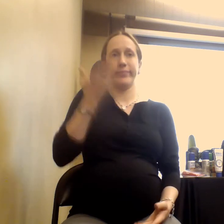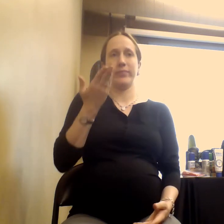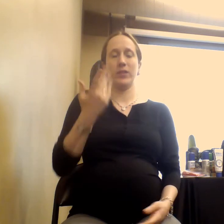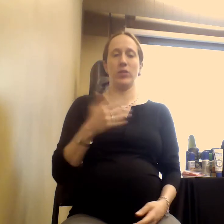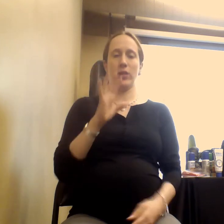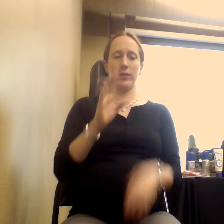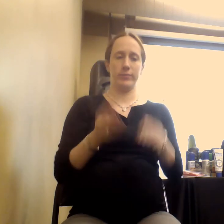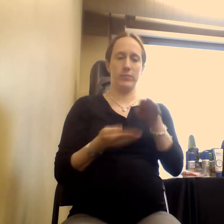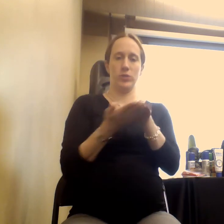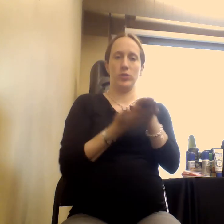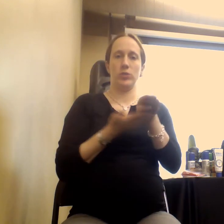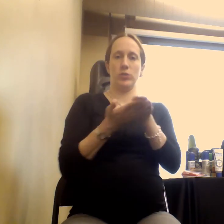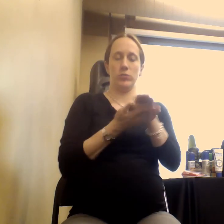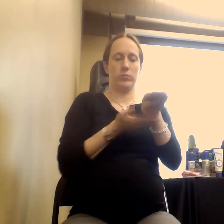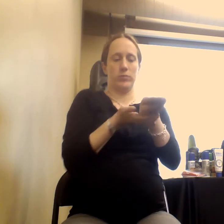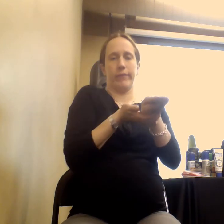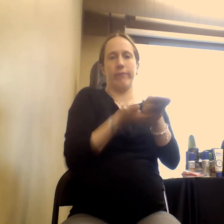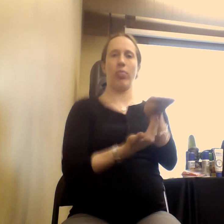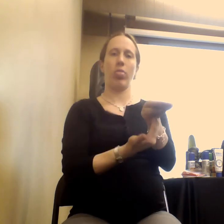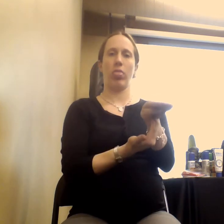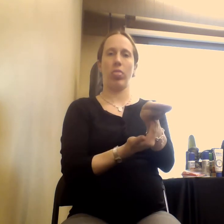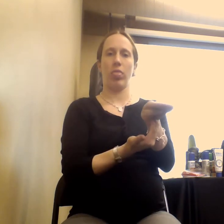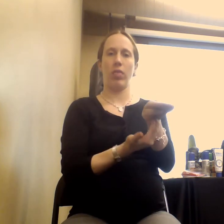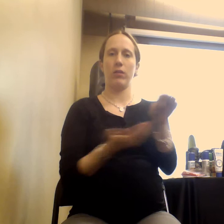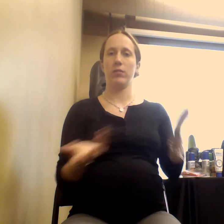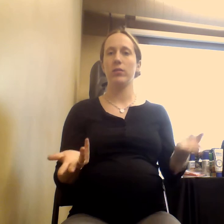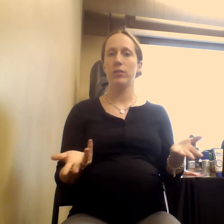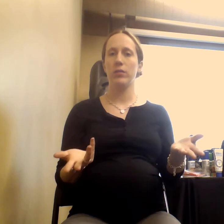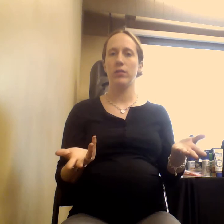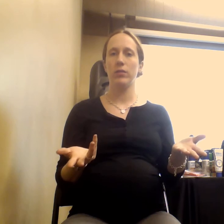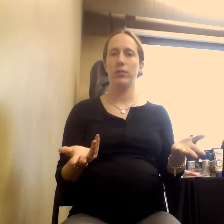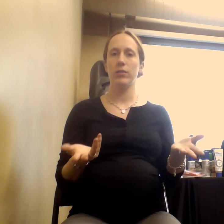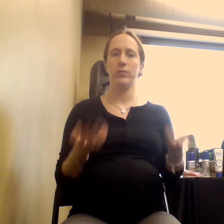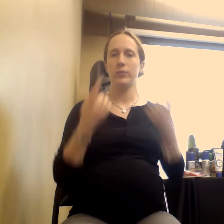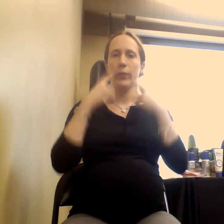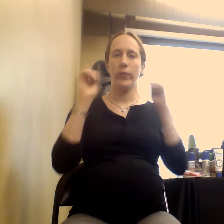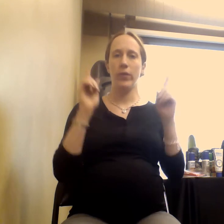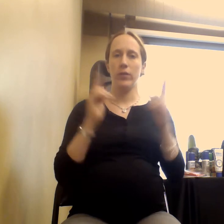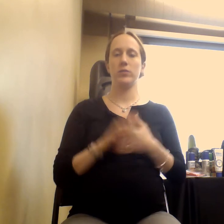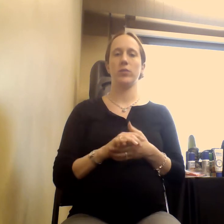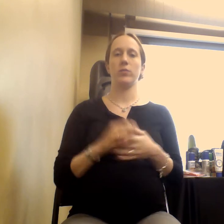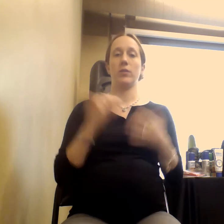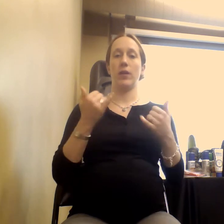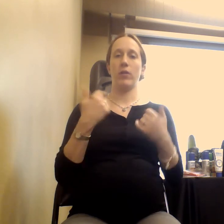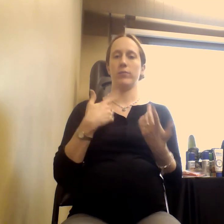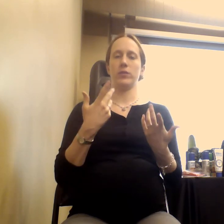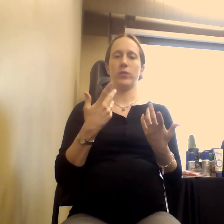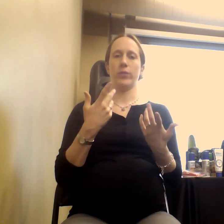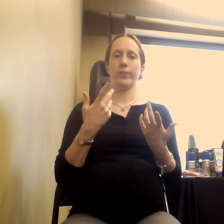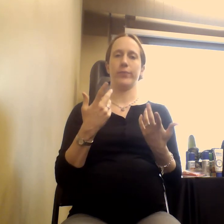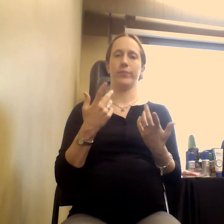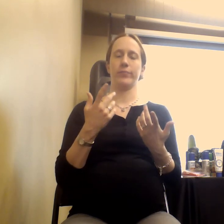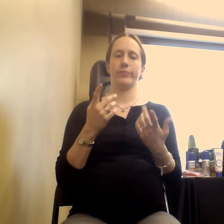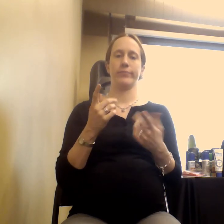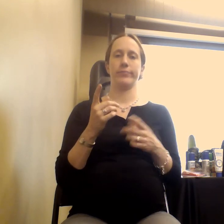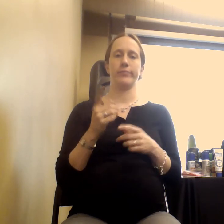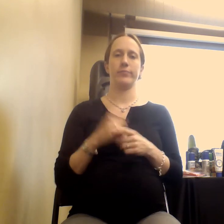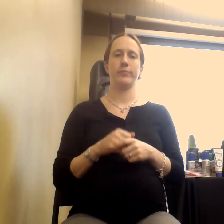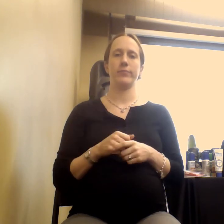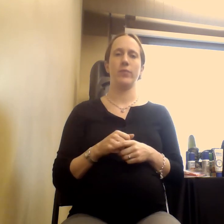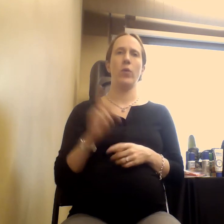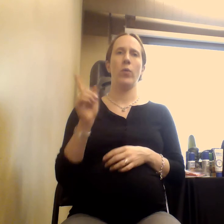I pulled it out. When's the last time we were camping? 5 years ago. Okay, so where's the rest of your camping gear? It's in my garage. Ding, ding,